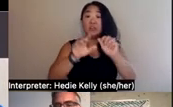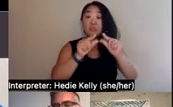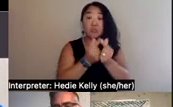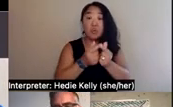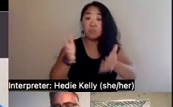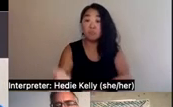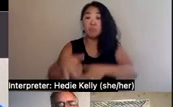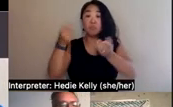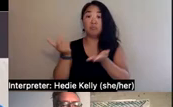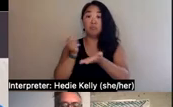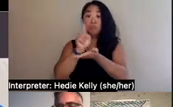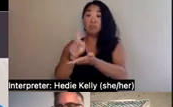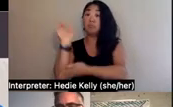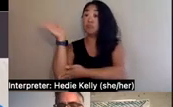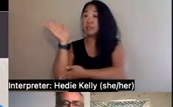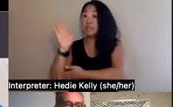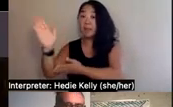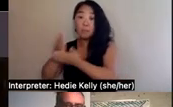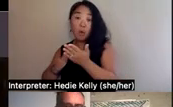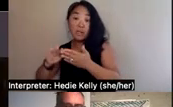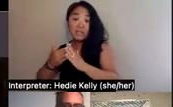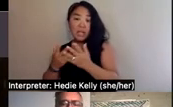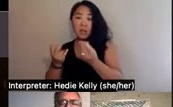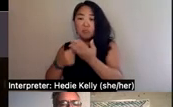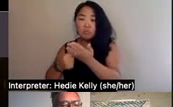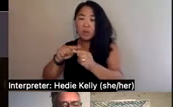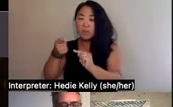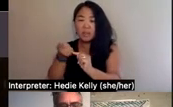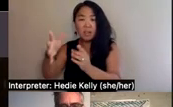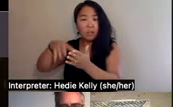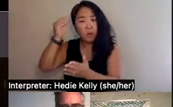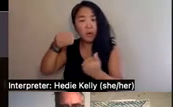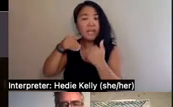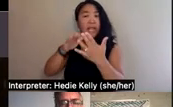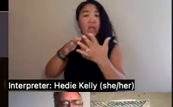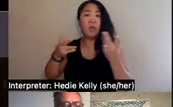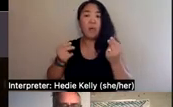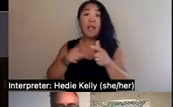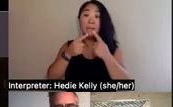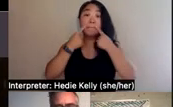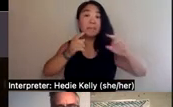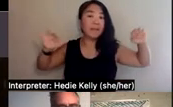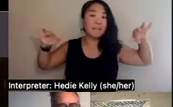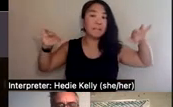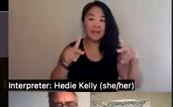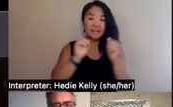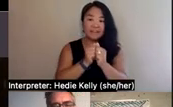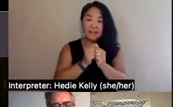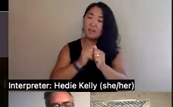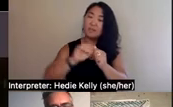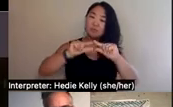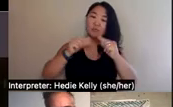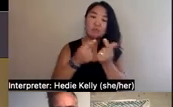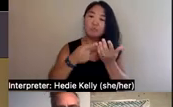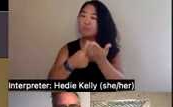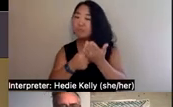city to each other, talking about what they'd learned and what they'd encountered. And then we brought them back together for a group conversation about the themes that had